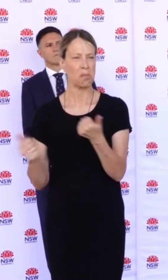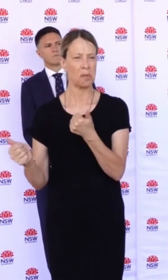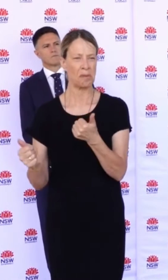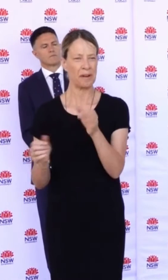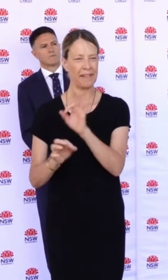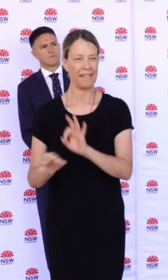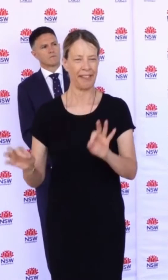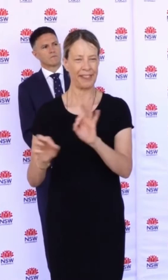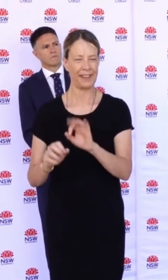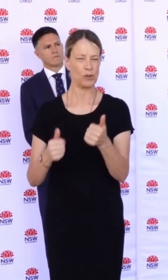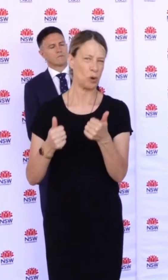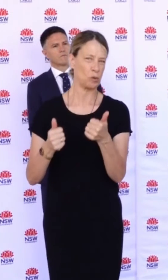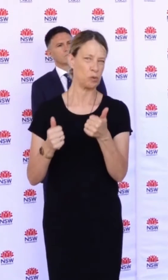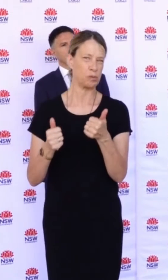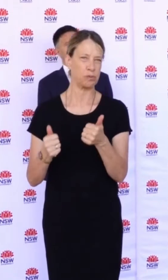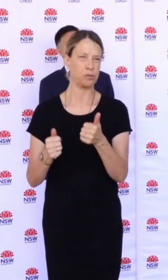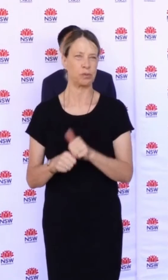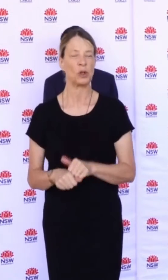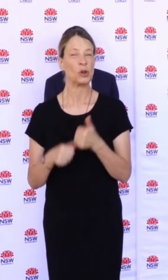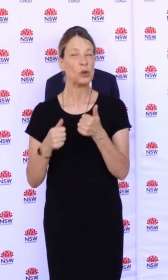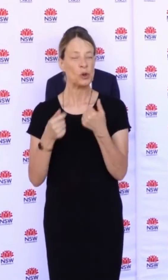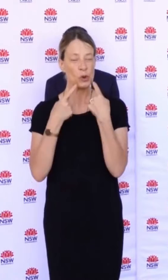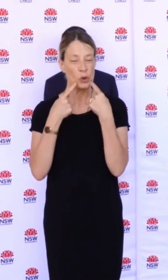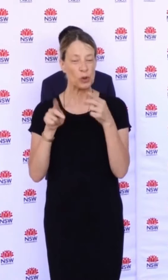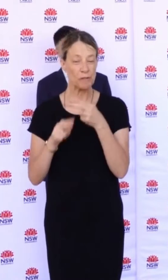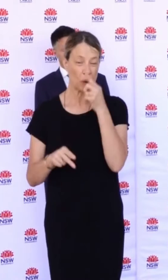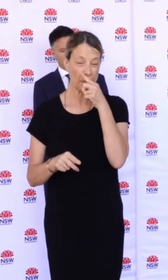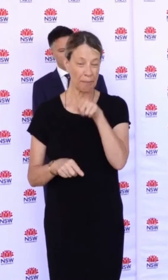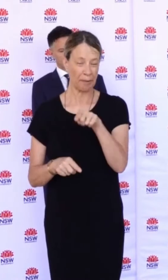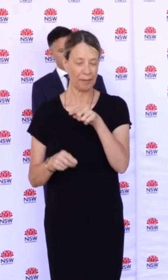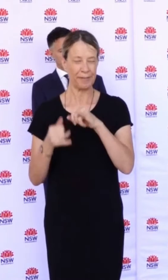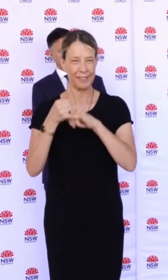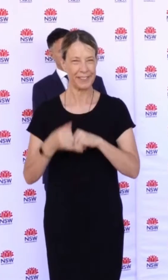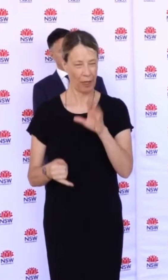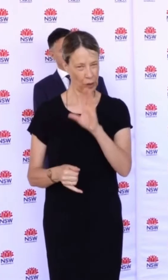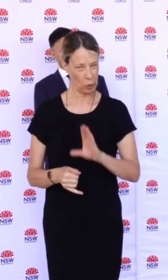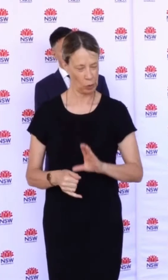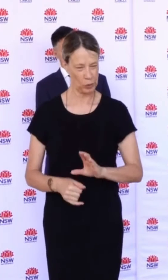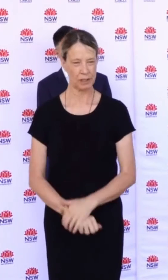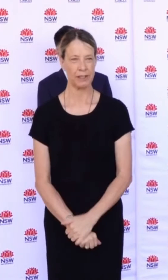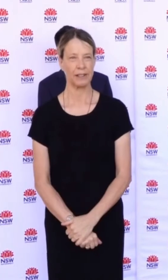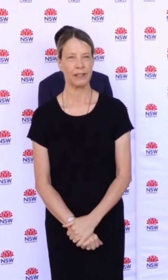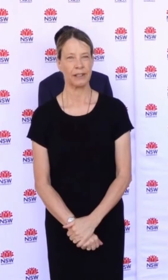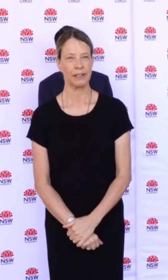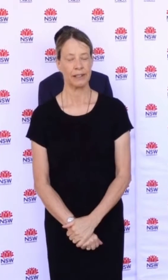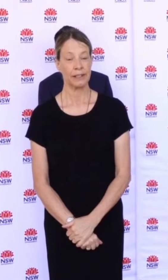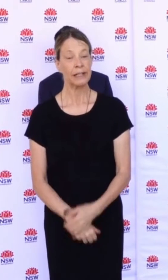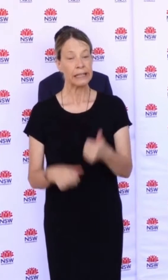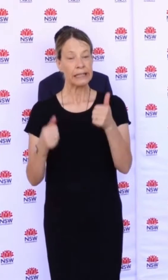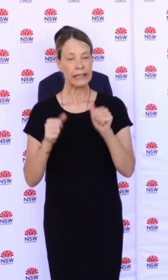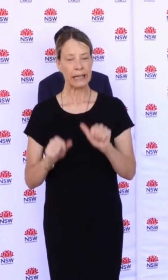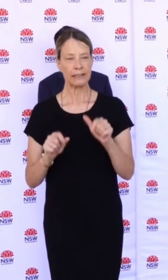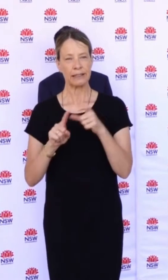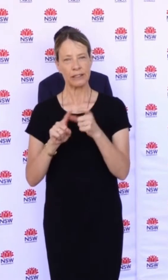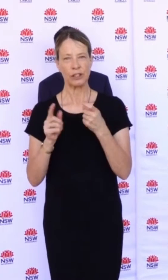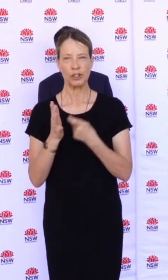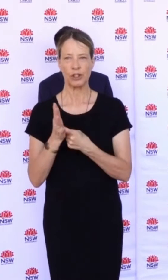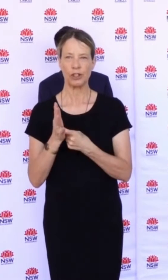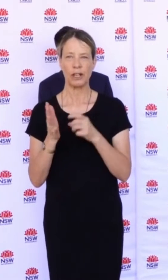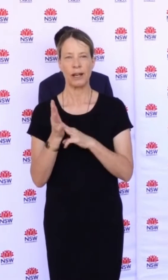very happy news for the people who live in that area. I'm going to ask now Dr. McAnulty to make some